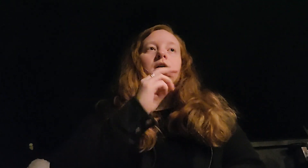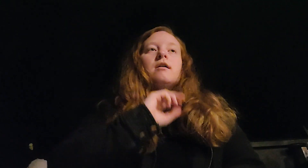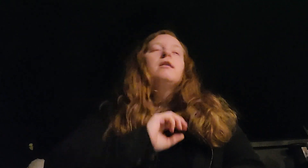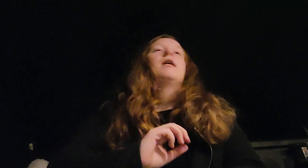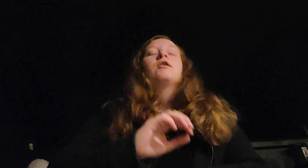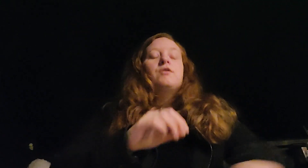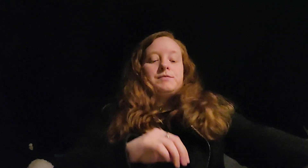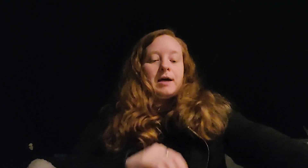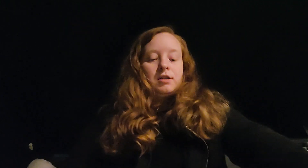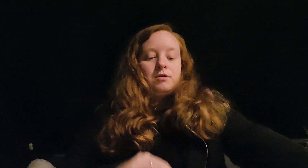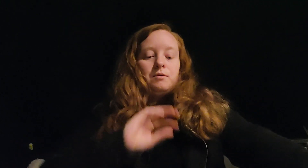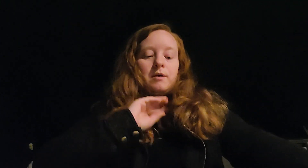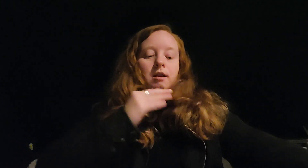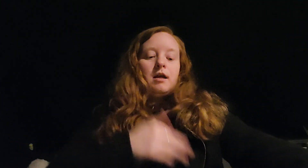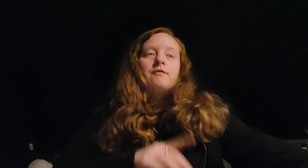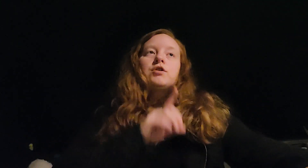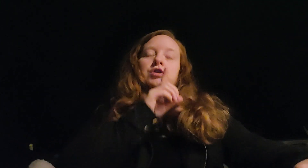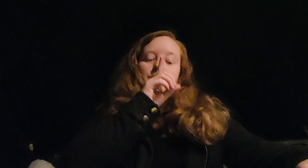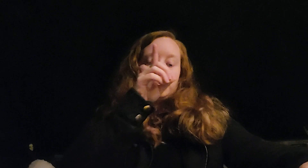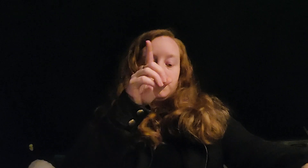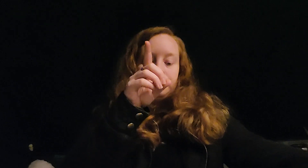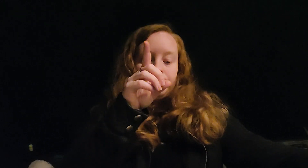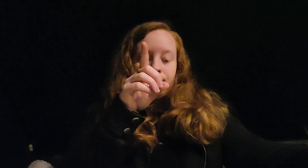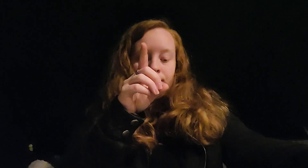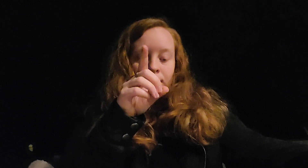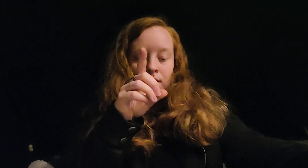And then it goes back to never sure.